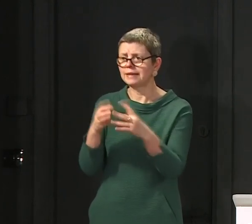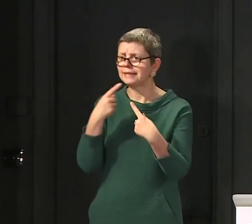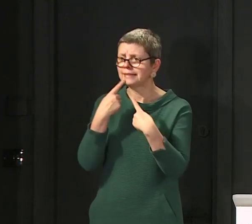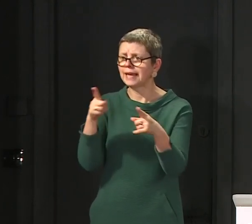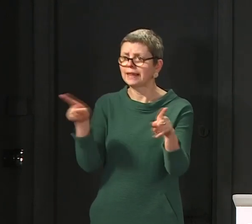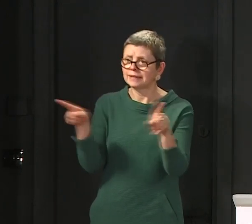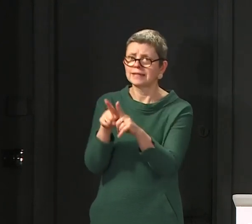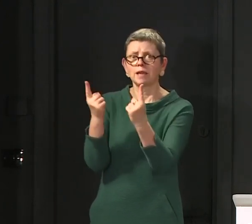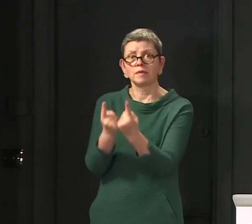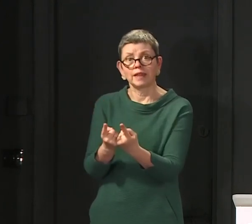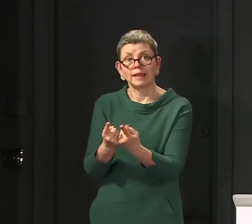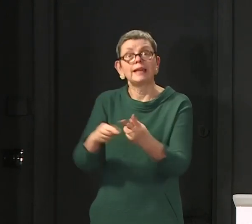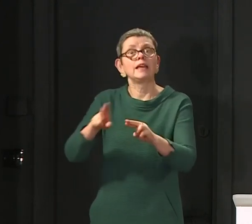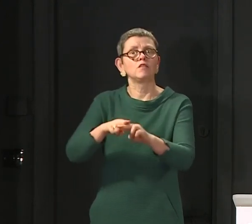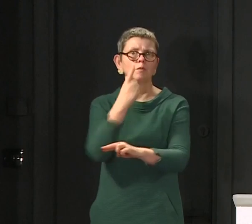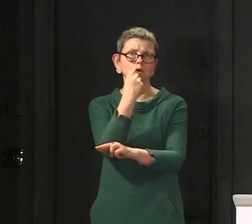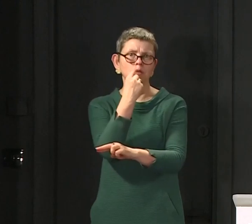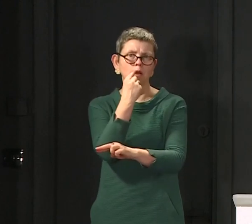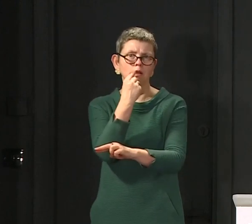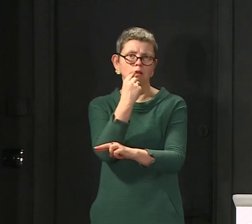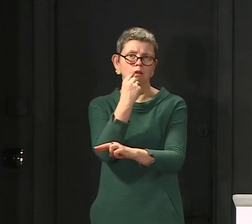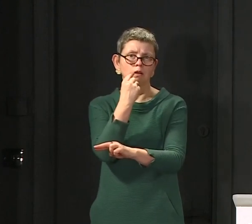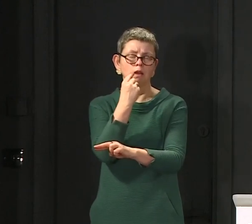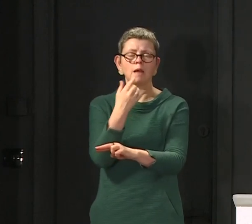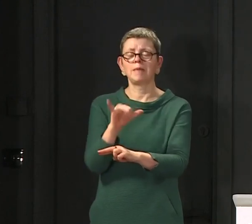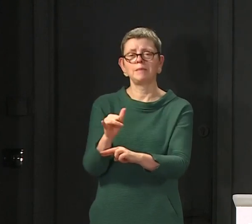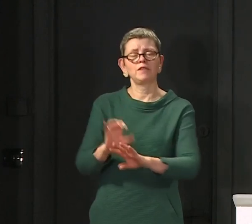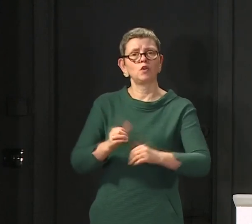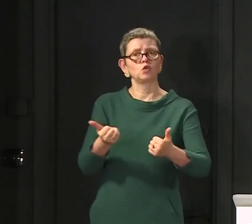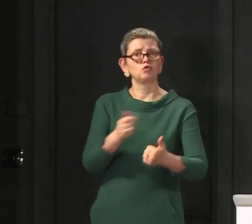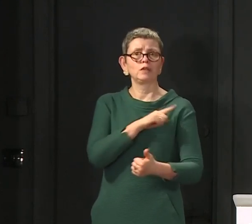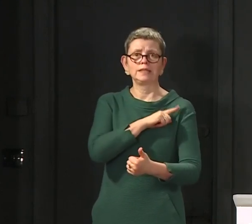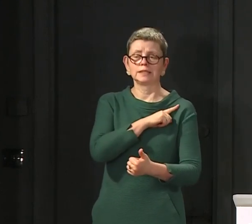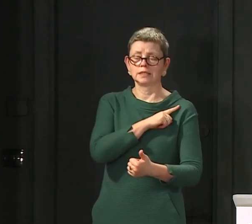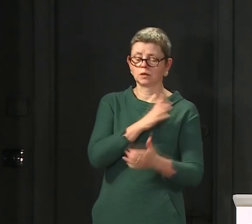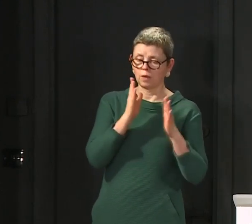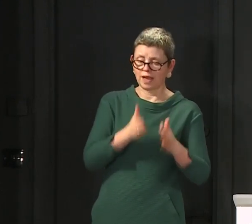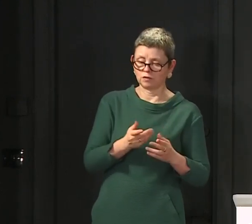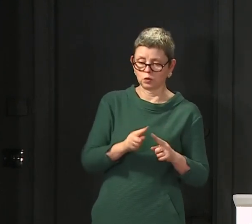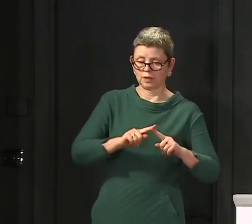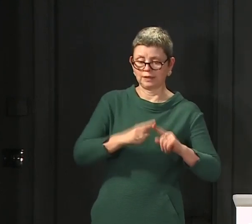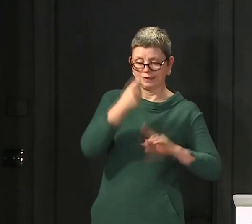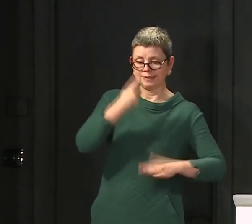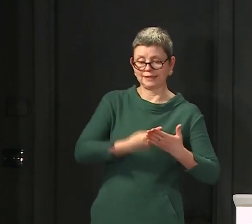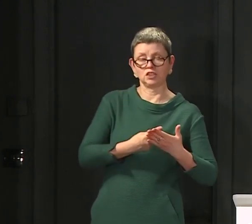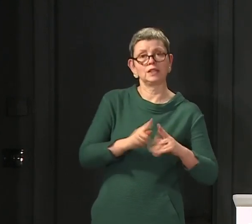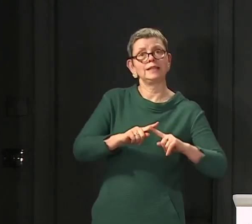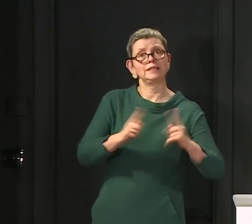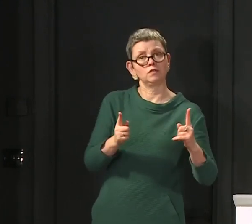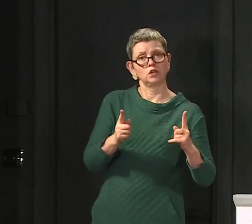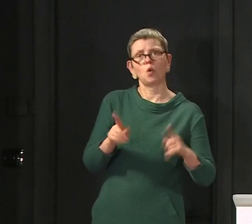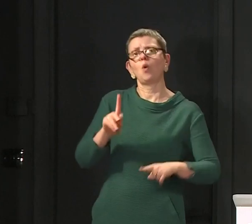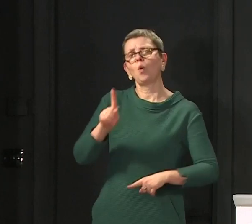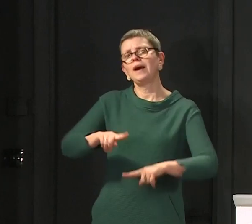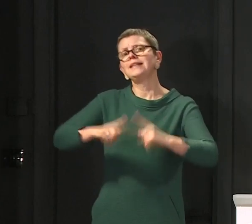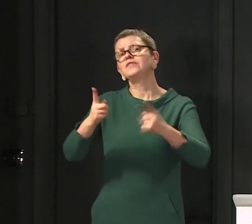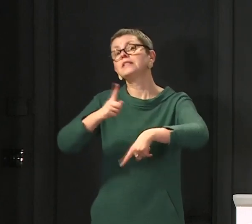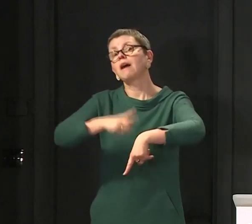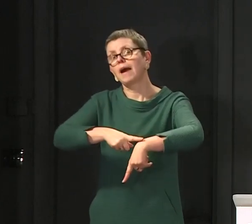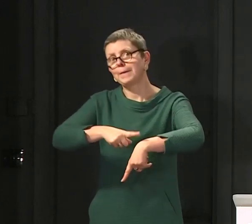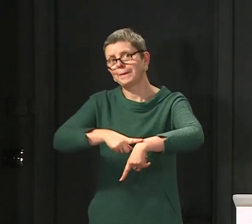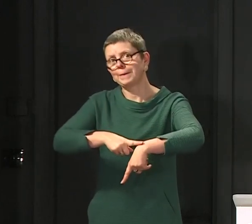fact that we, for good evidence-based reasons, sometimes take slightly different decisions or take those decisions on a different timescale should not be seen